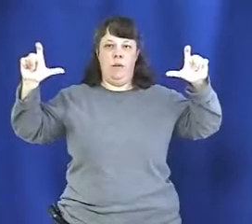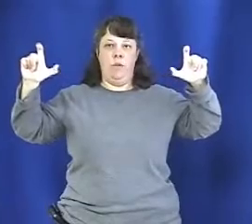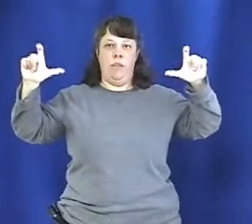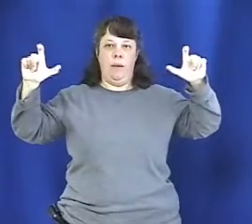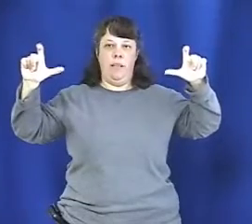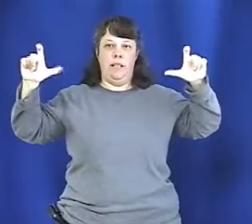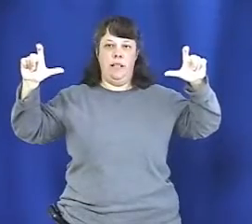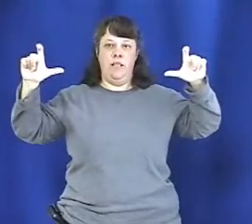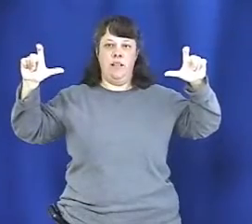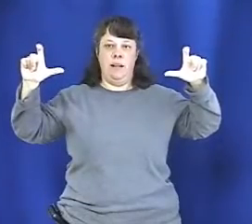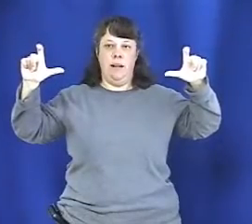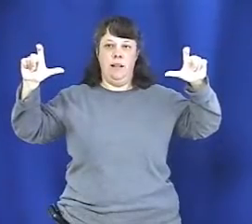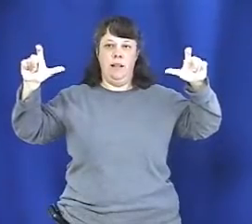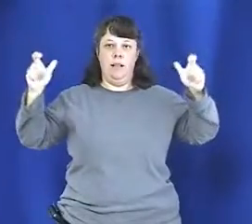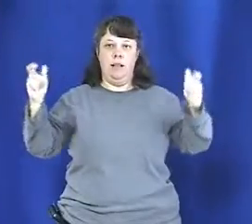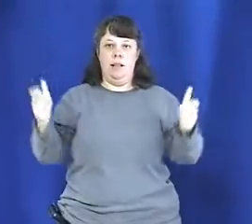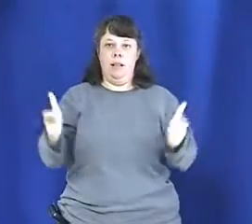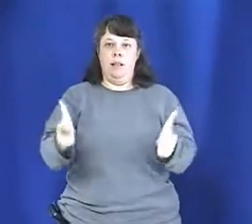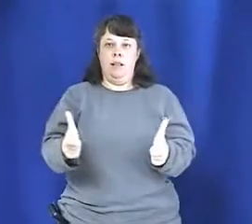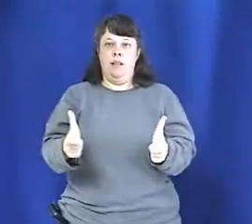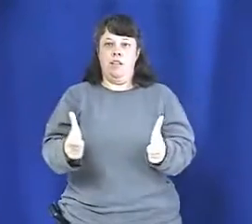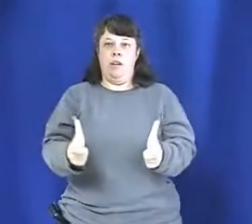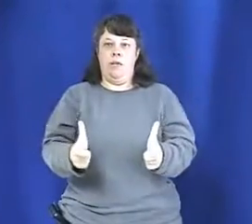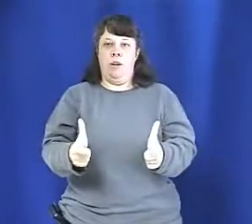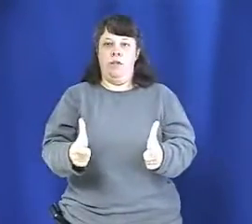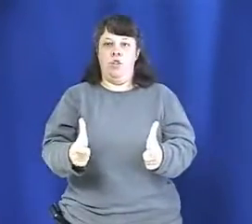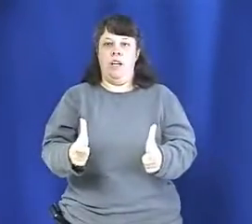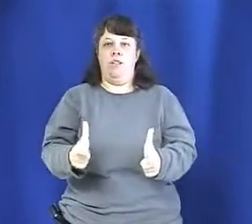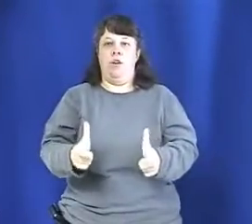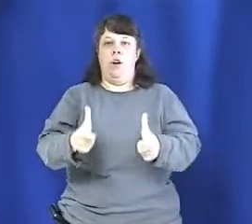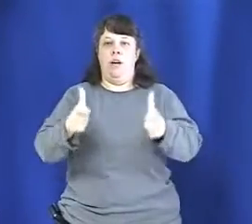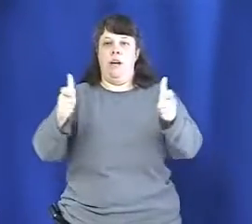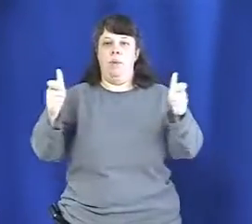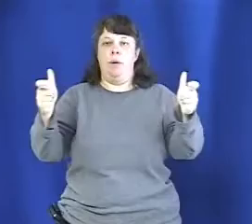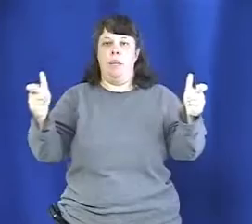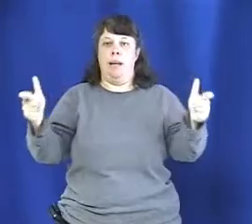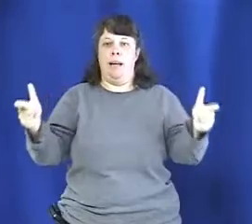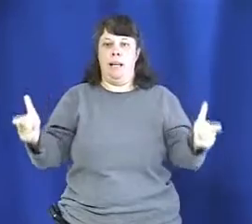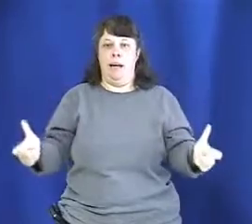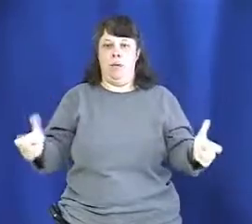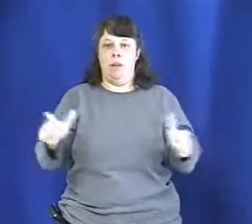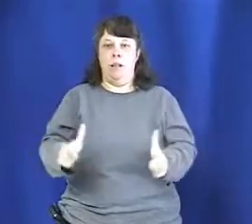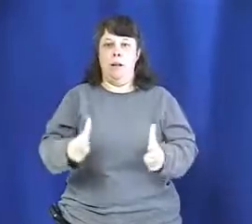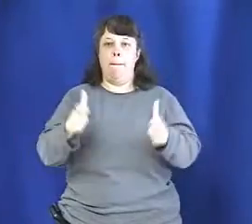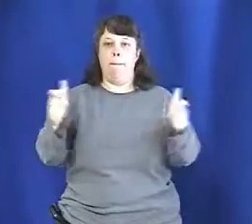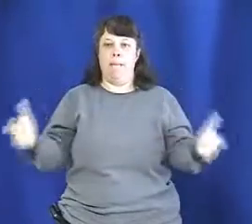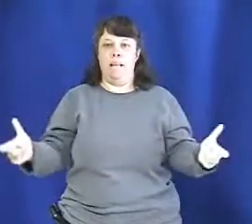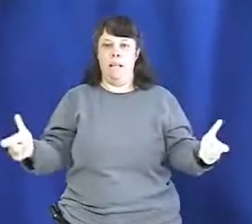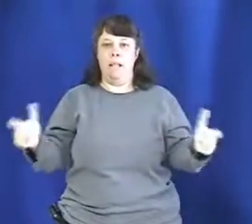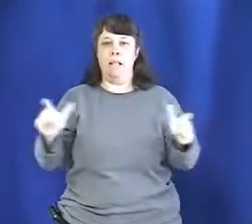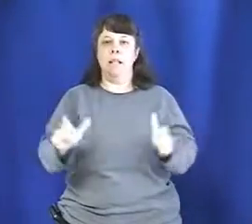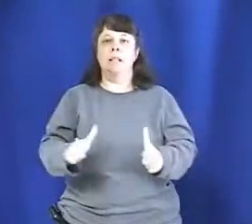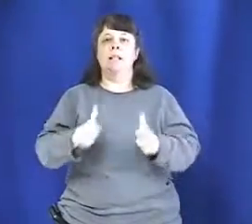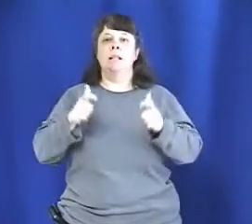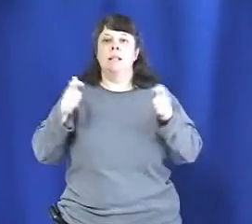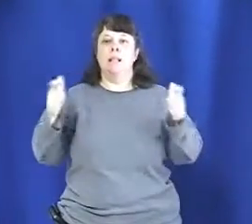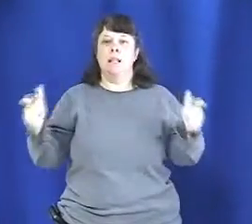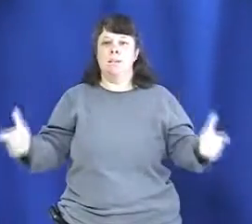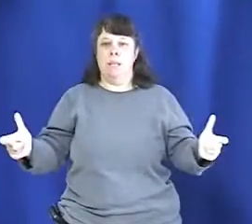with the thumb extended to the side. Start in front of your chest. They're going to arc up and out. Big.